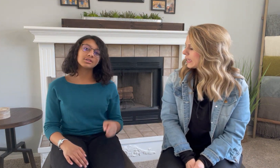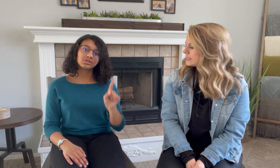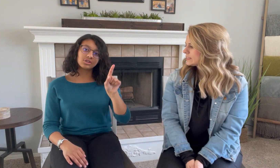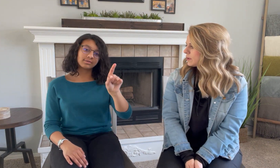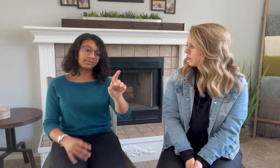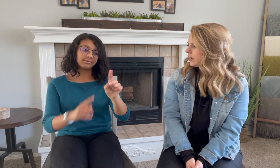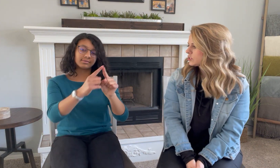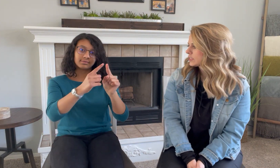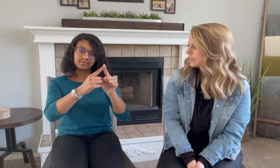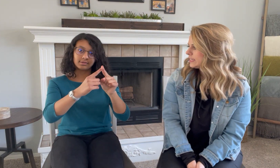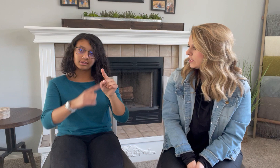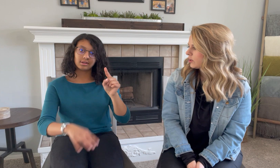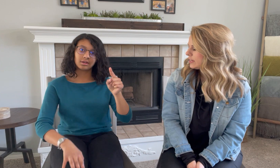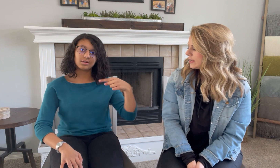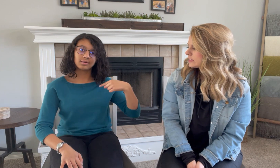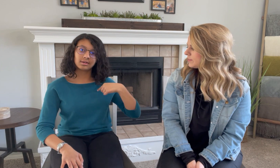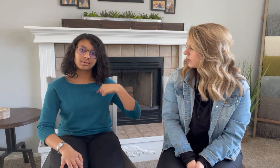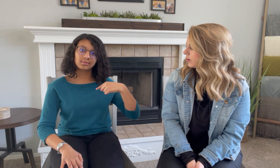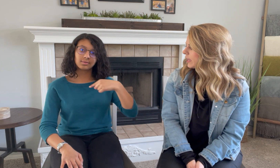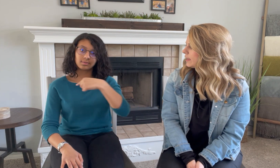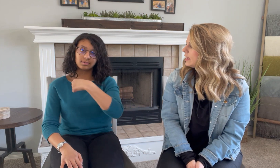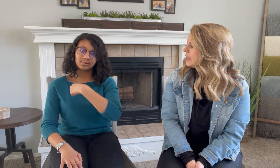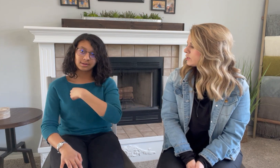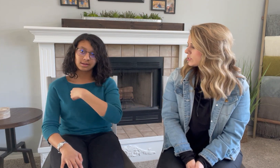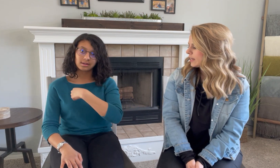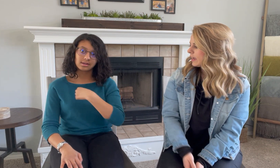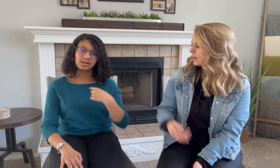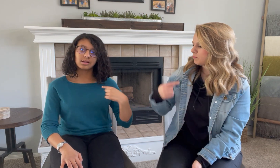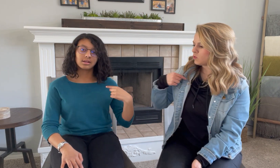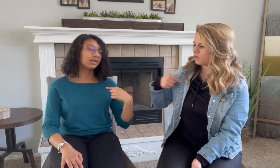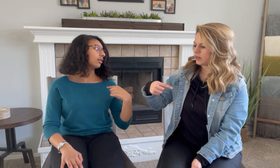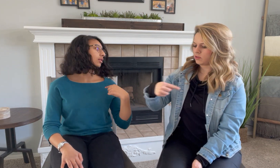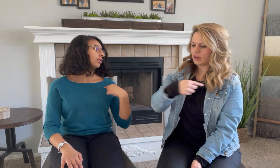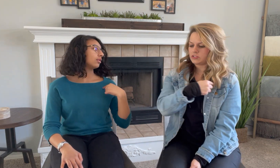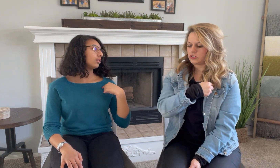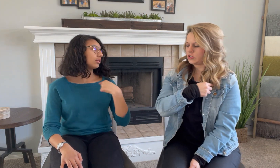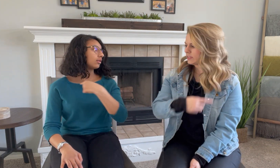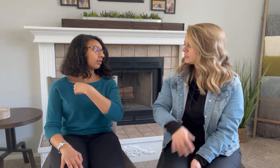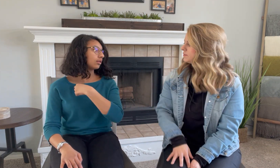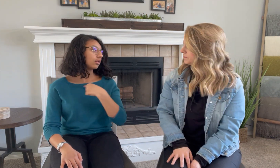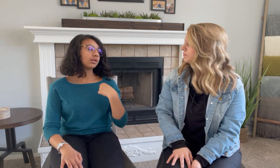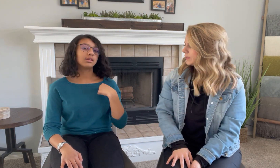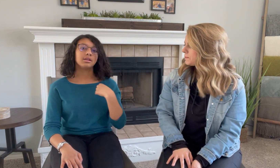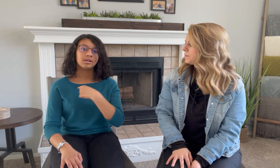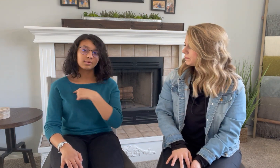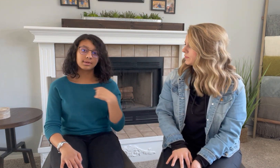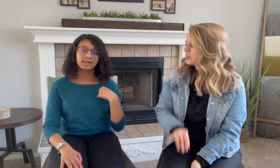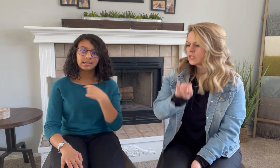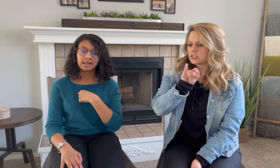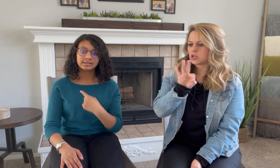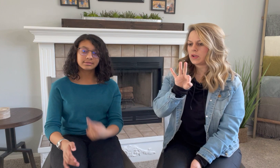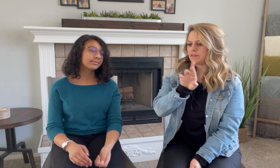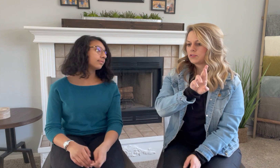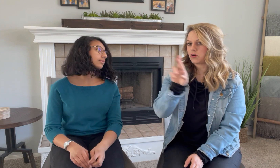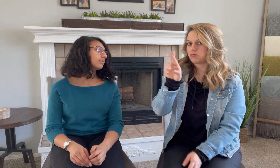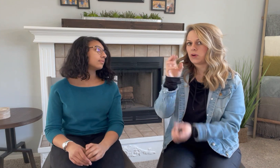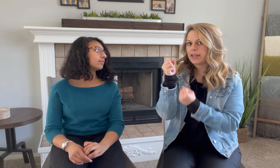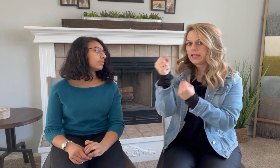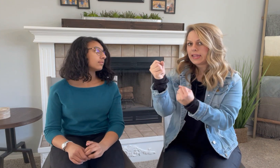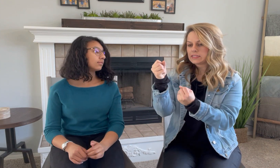signed the same way. You're just going to take your index finger again, and you're just going to kind of move it across your chest. Yep. So if you're